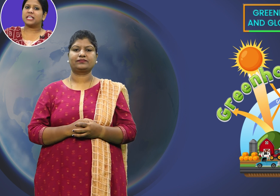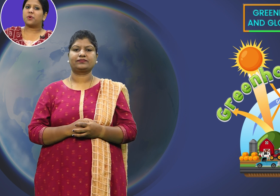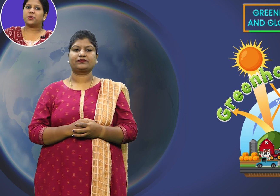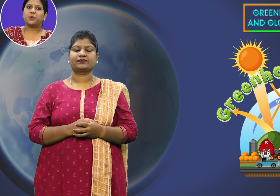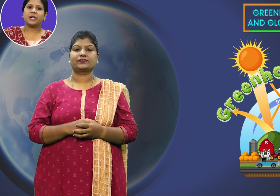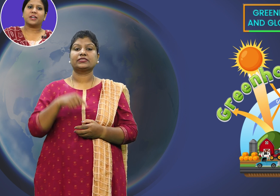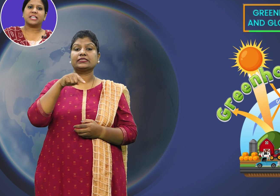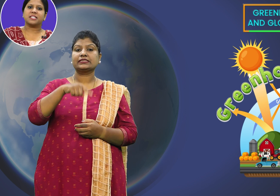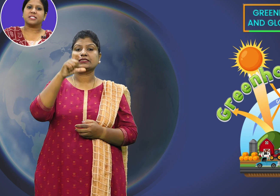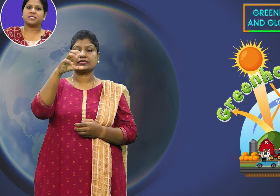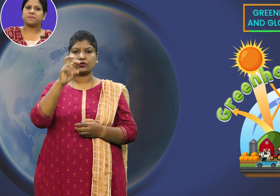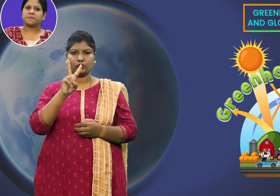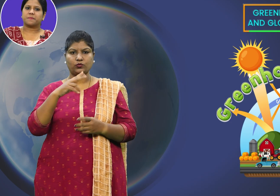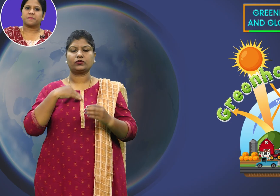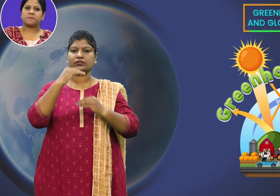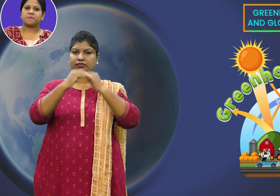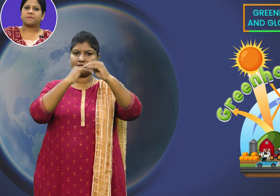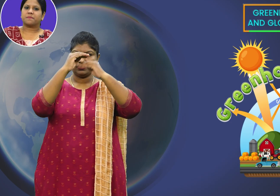This CO2 increases